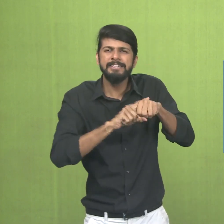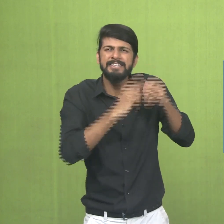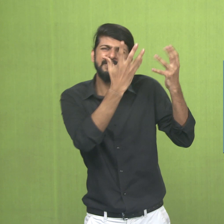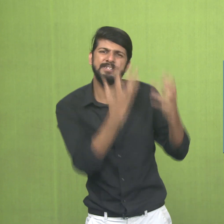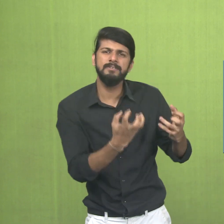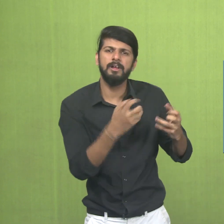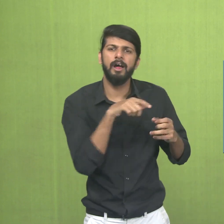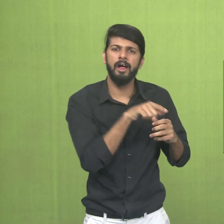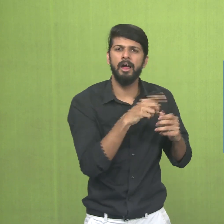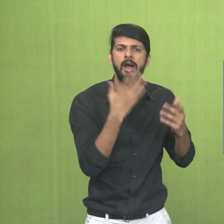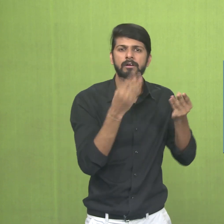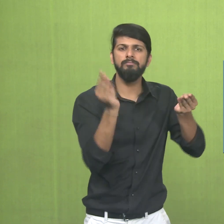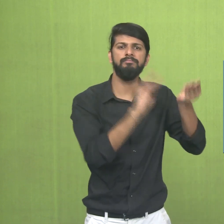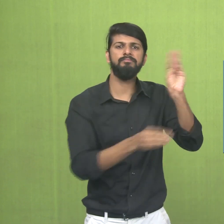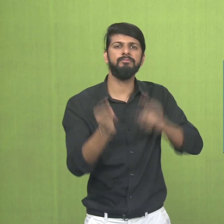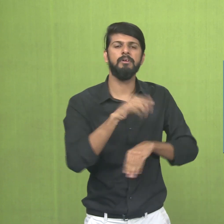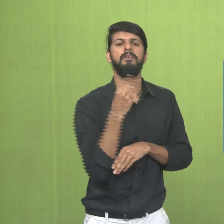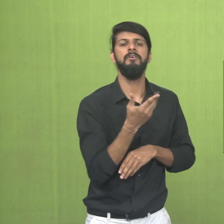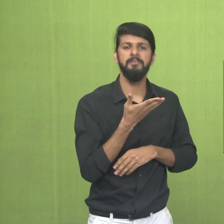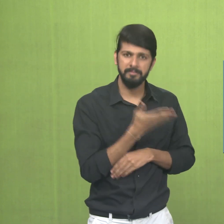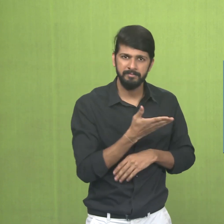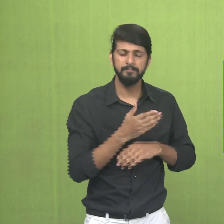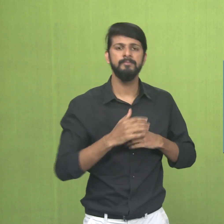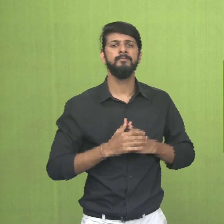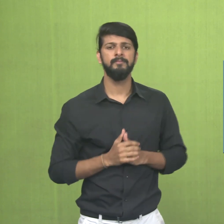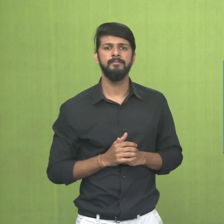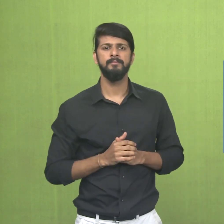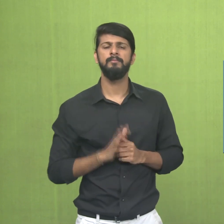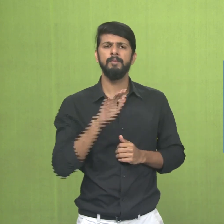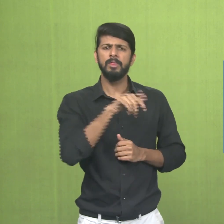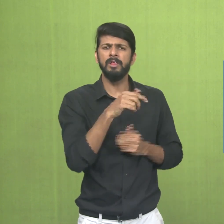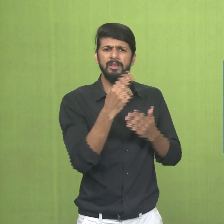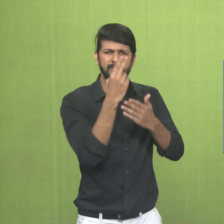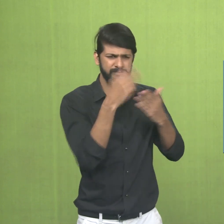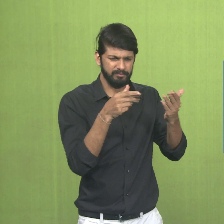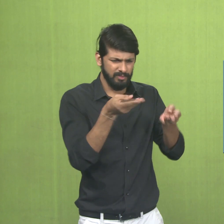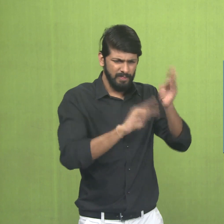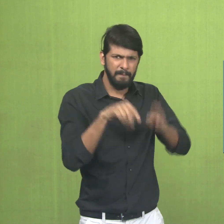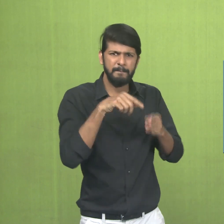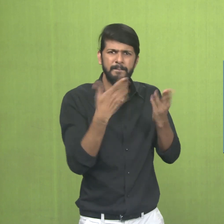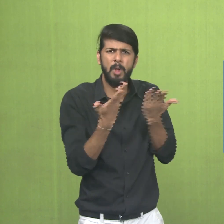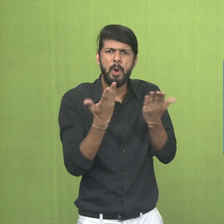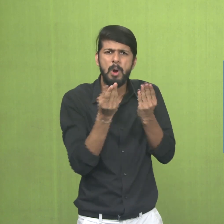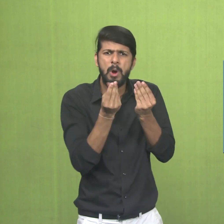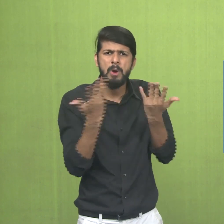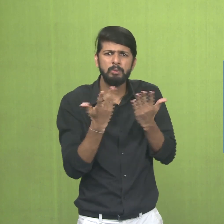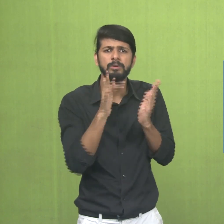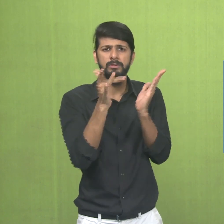the background, the foreground, all have been colored in different kind of shades of these three primary